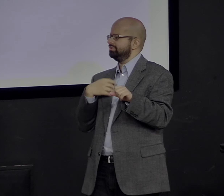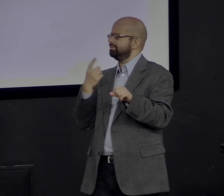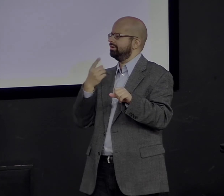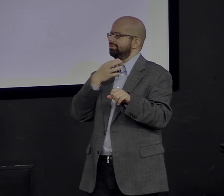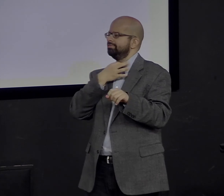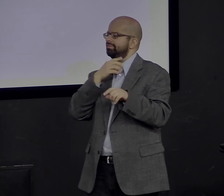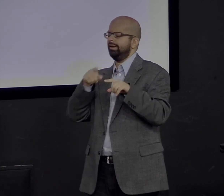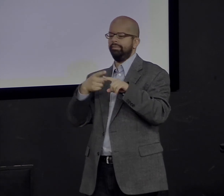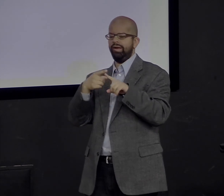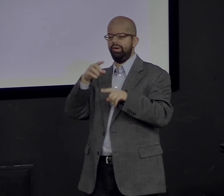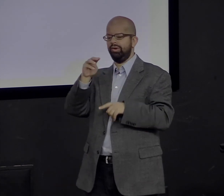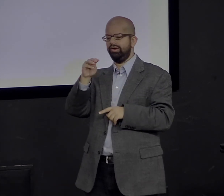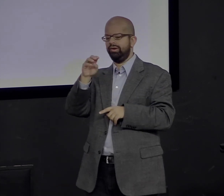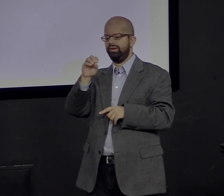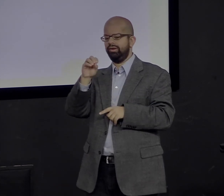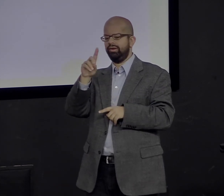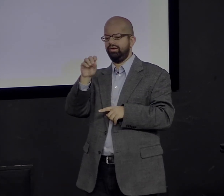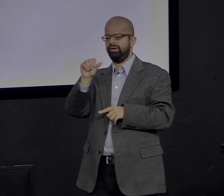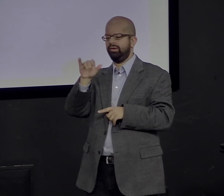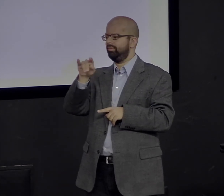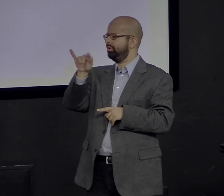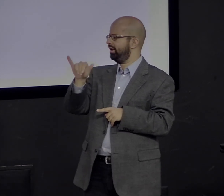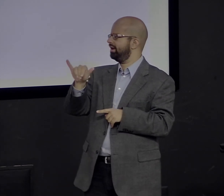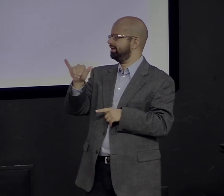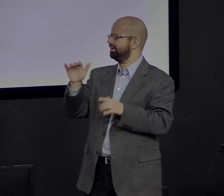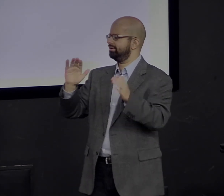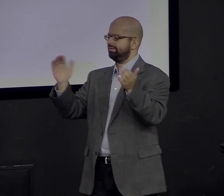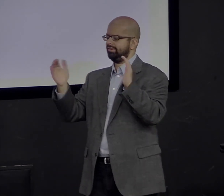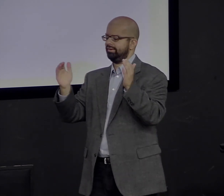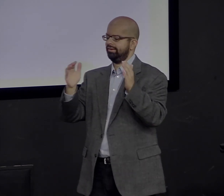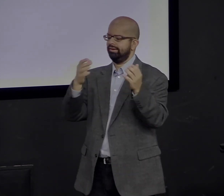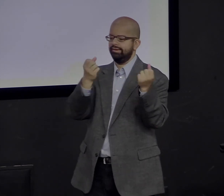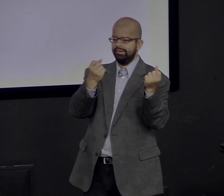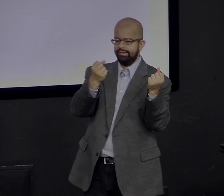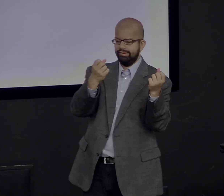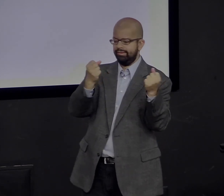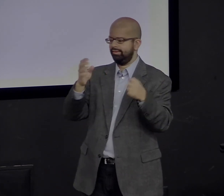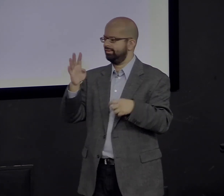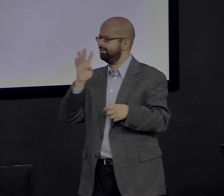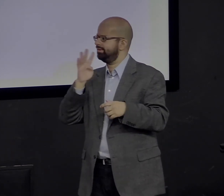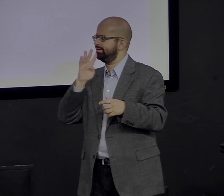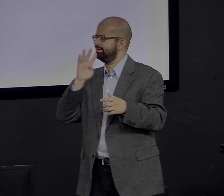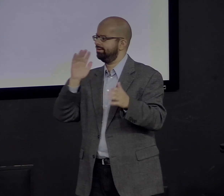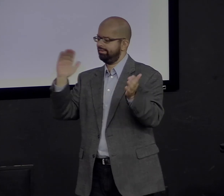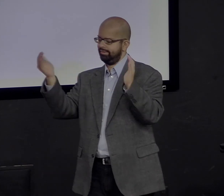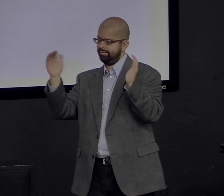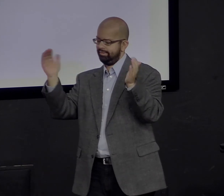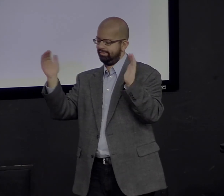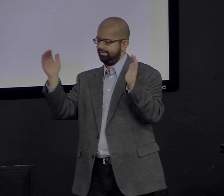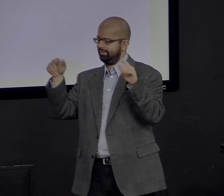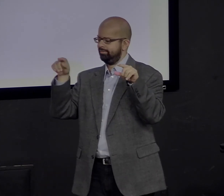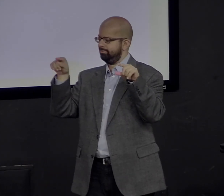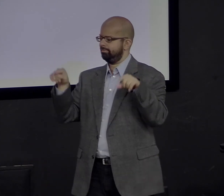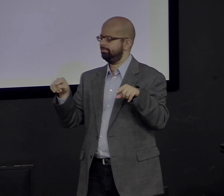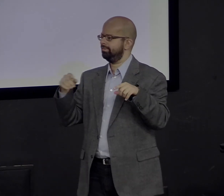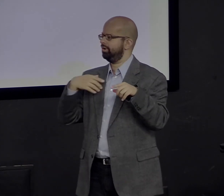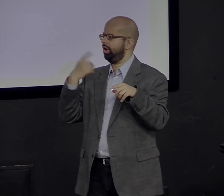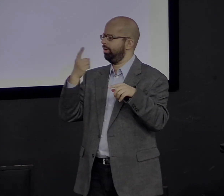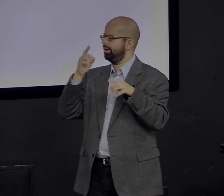As I mentioned before, I'm a linguistics. That's my background. And I'm just wondering if you compare